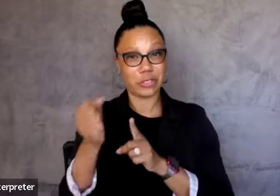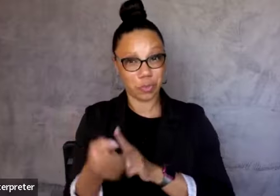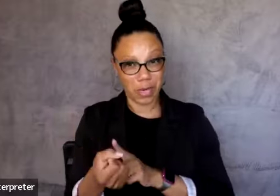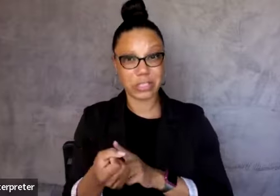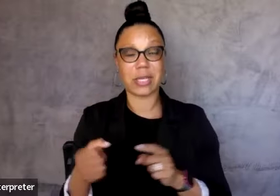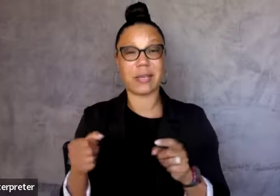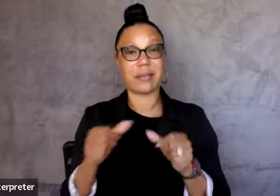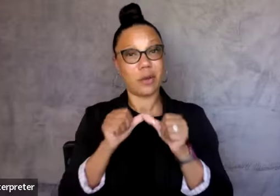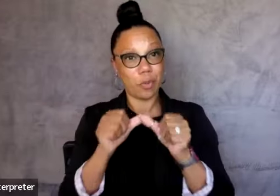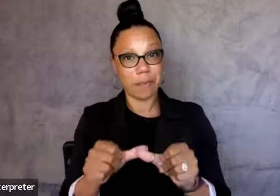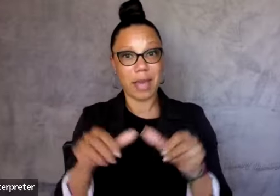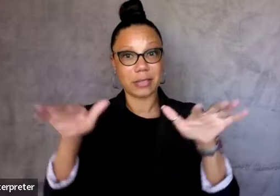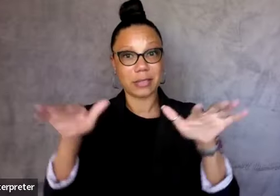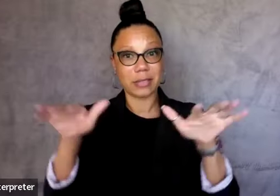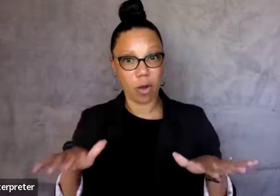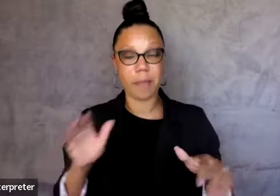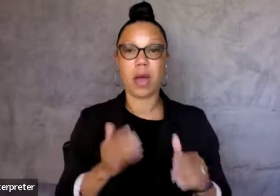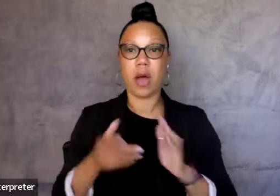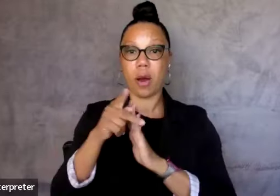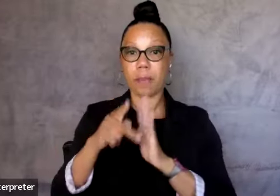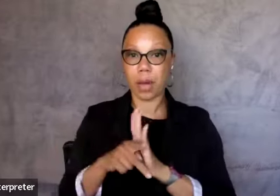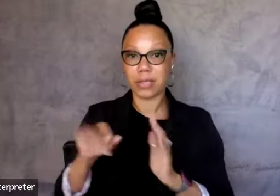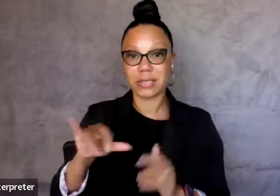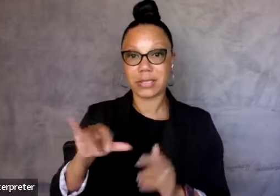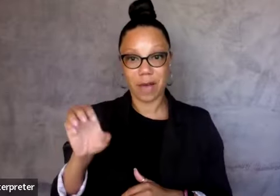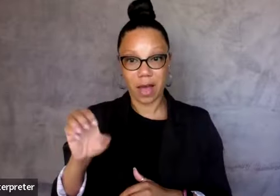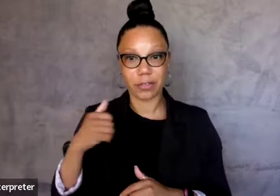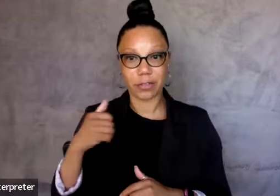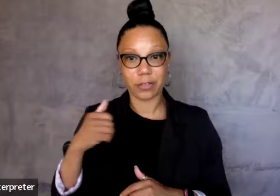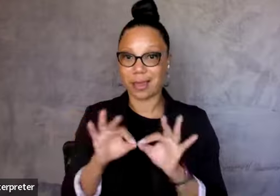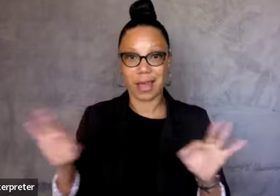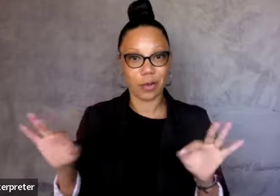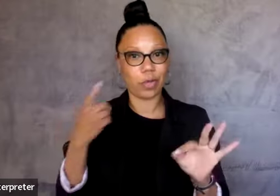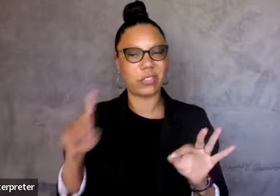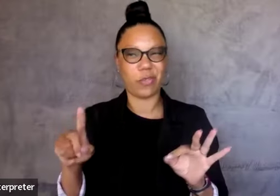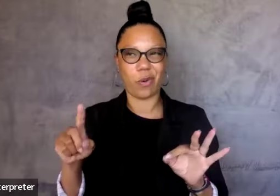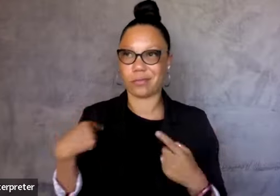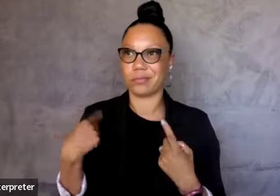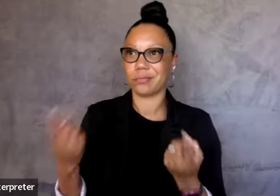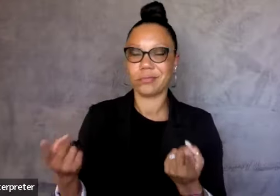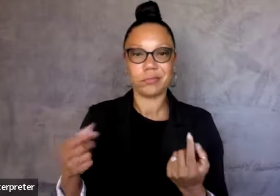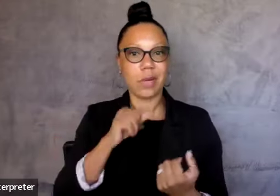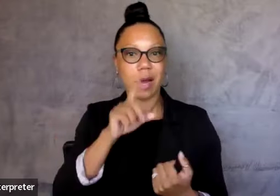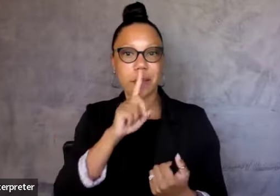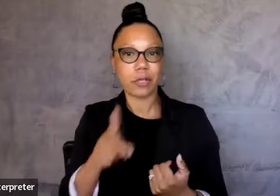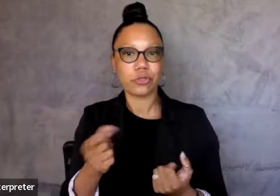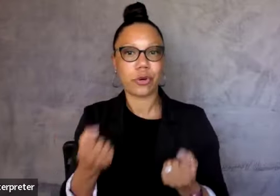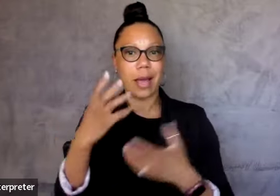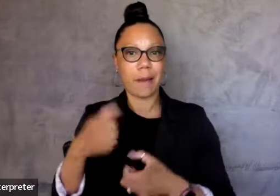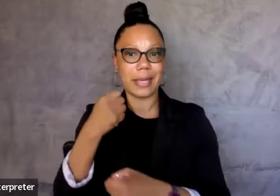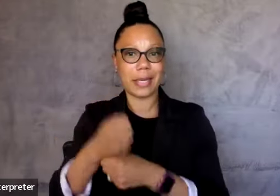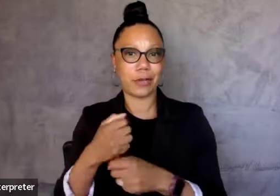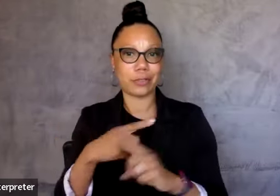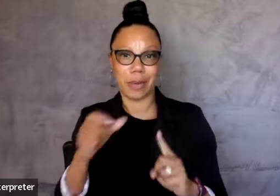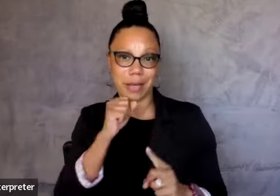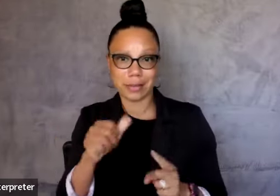And our policy file has had that language for some time now, some years. I don't know exactly how many, but it's not new. And